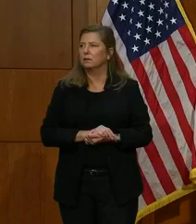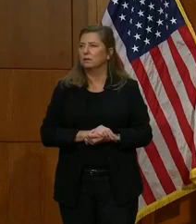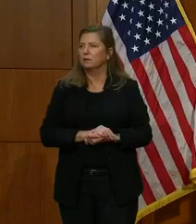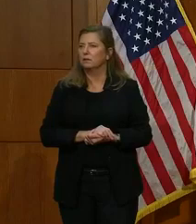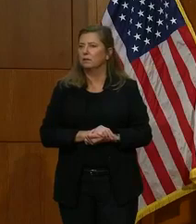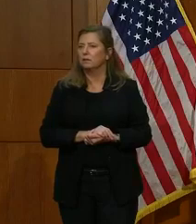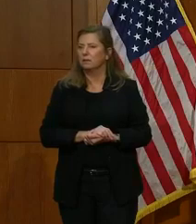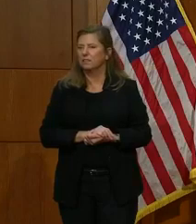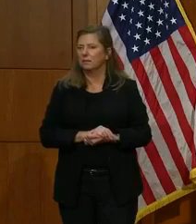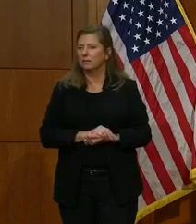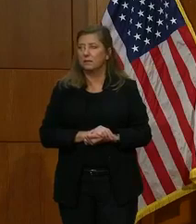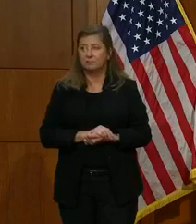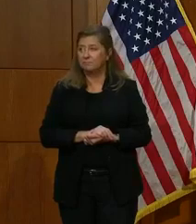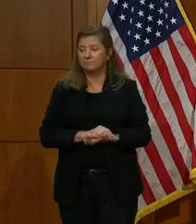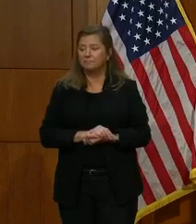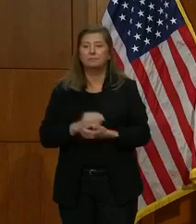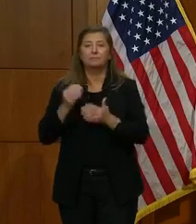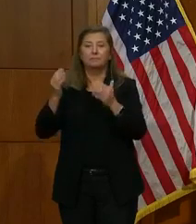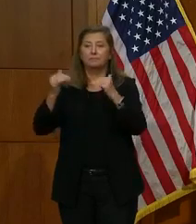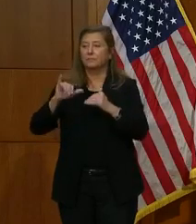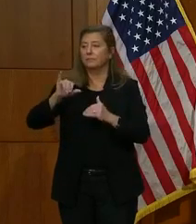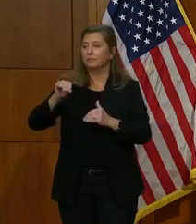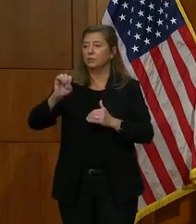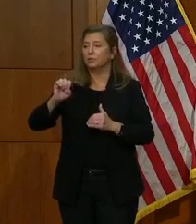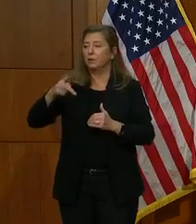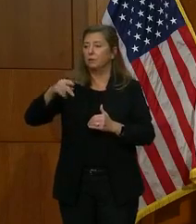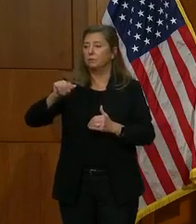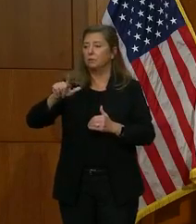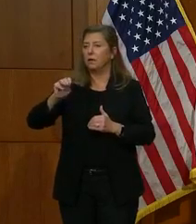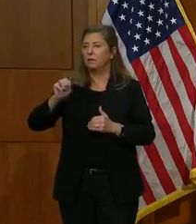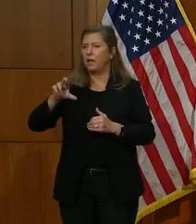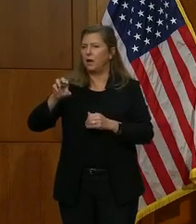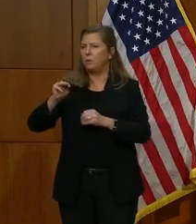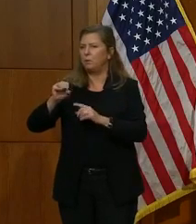All right. Jill Palermo, Prince William Times.